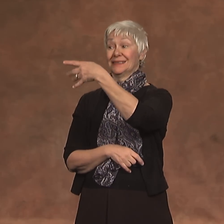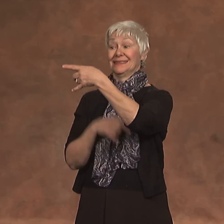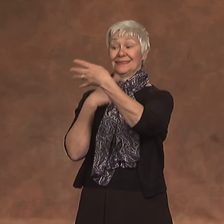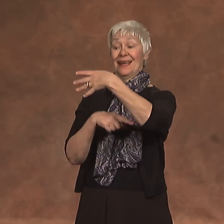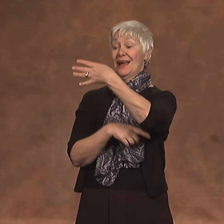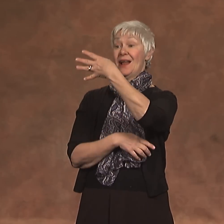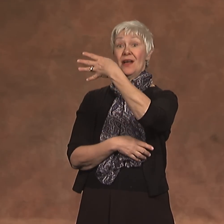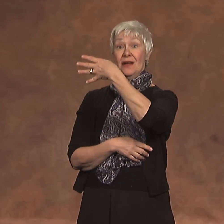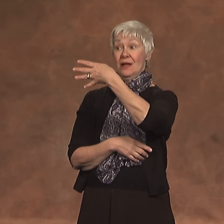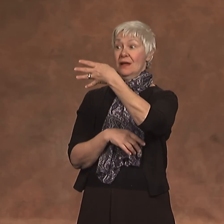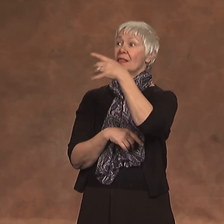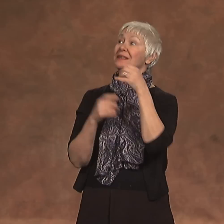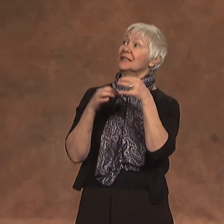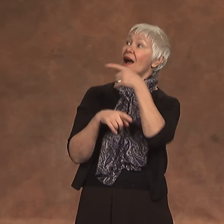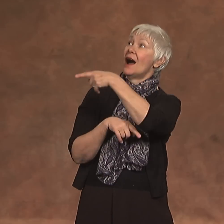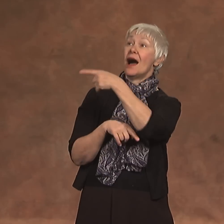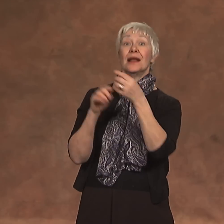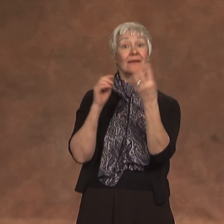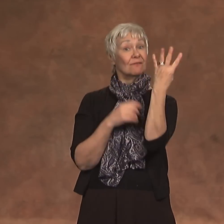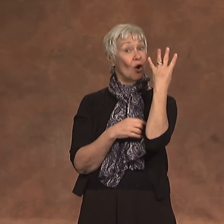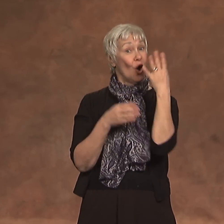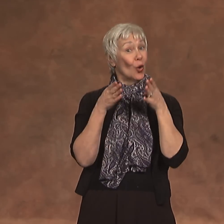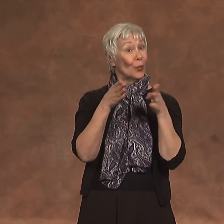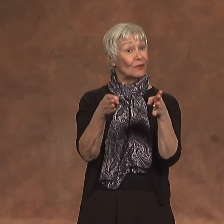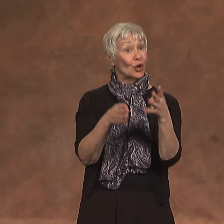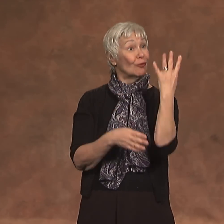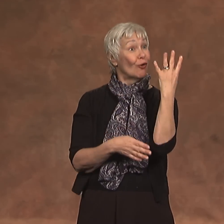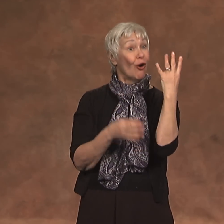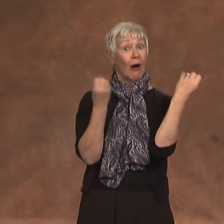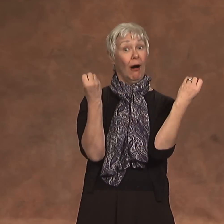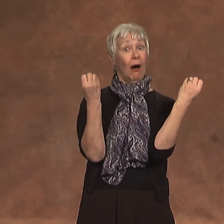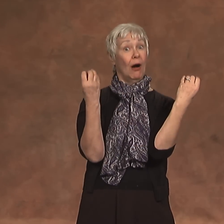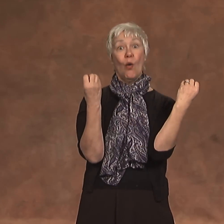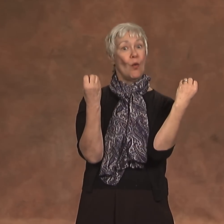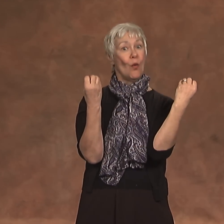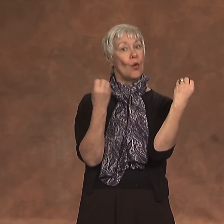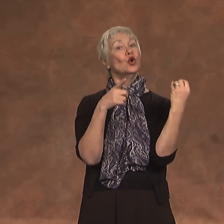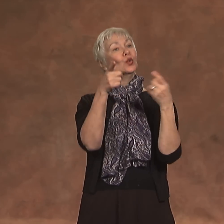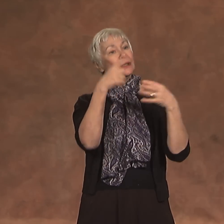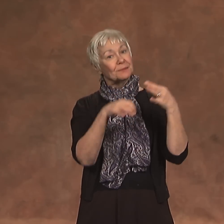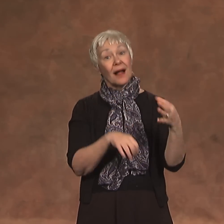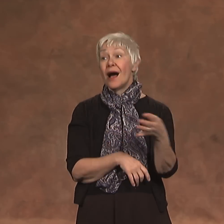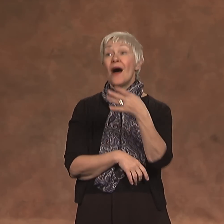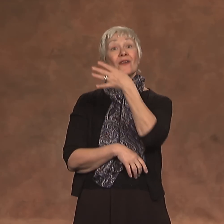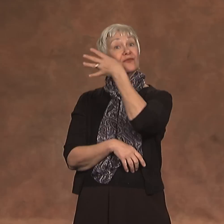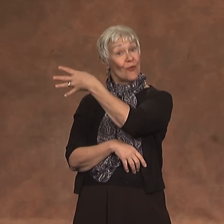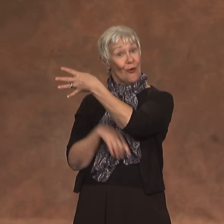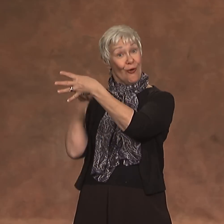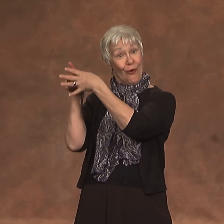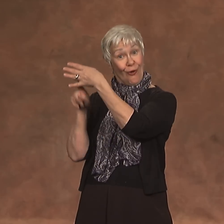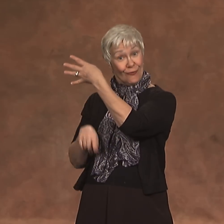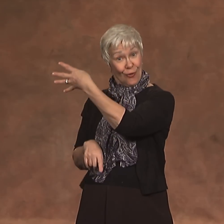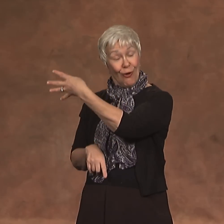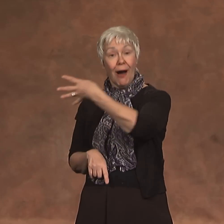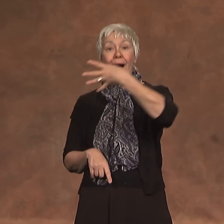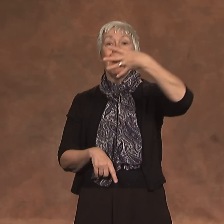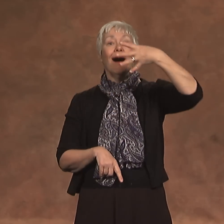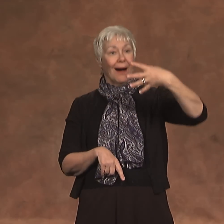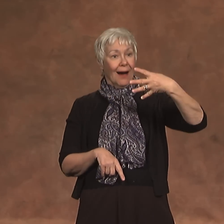mark anything that you might be instructing. So, for example, you have the four rivers listed here on this map.